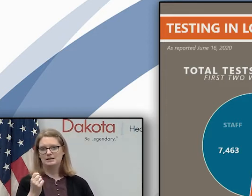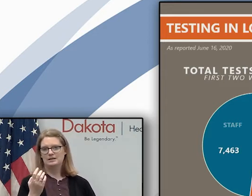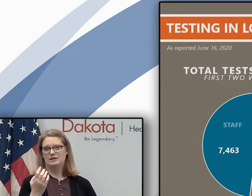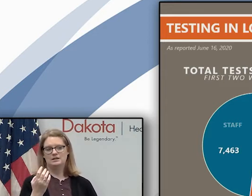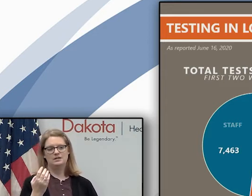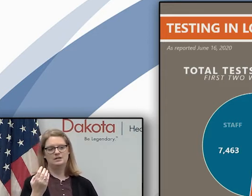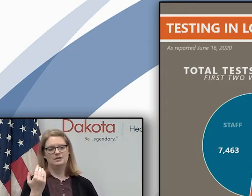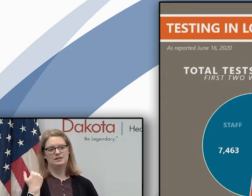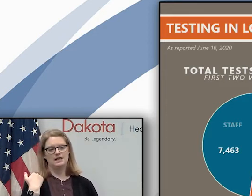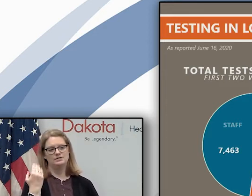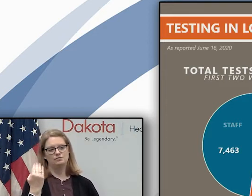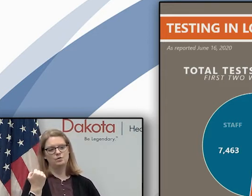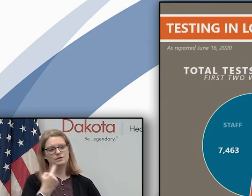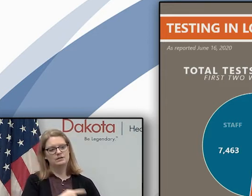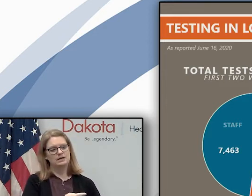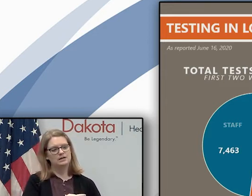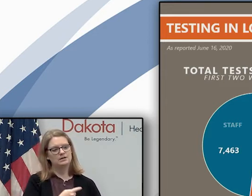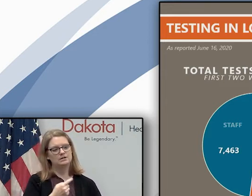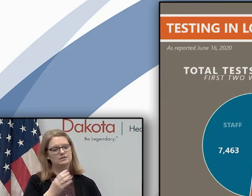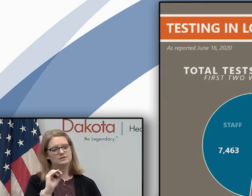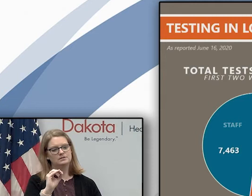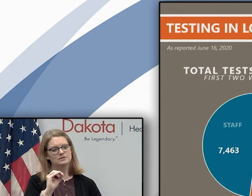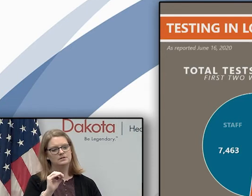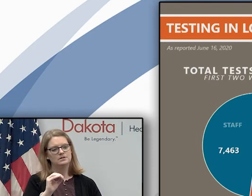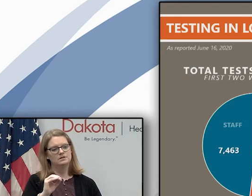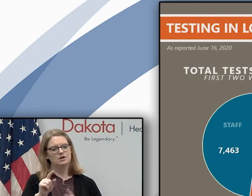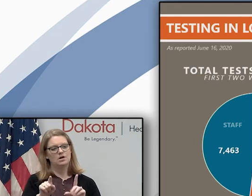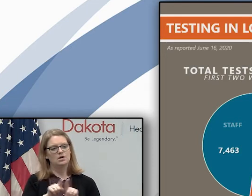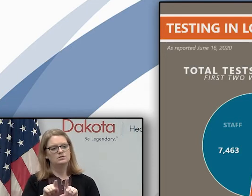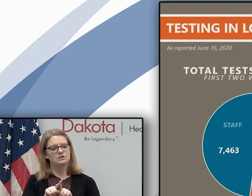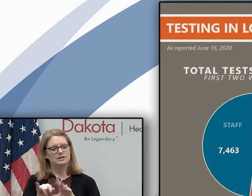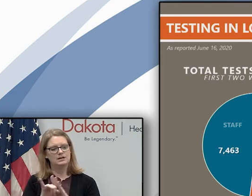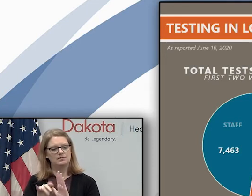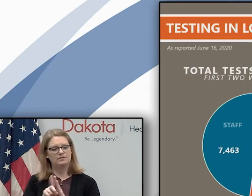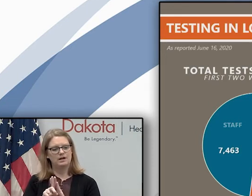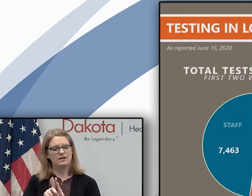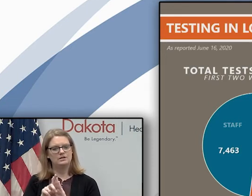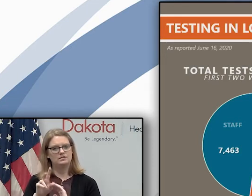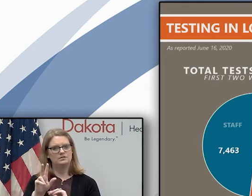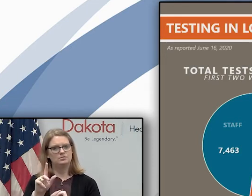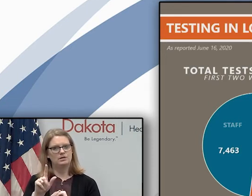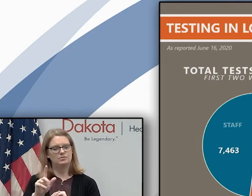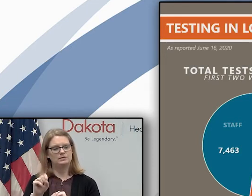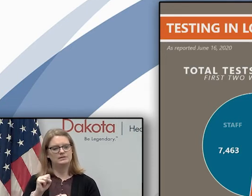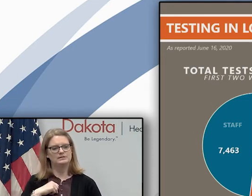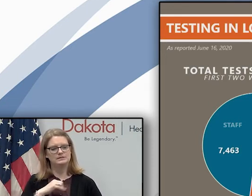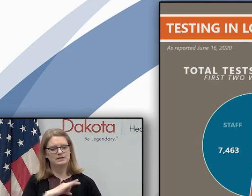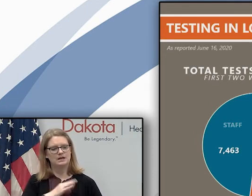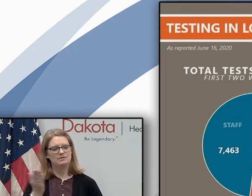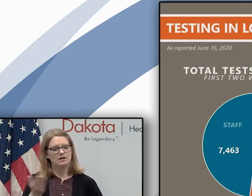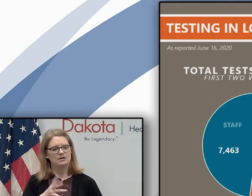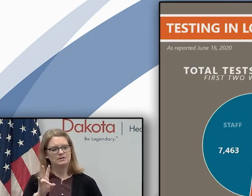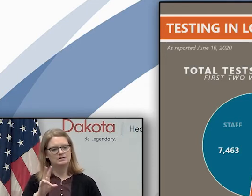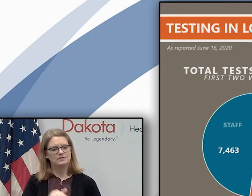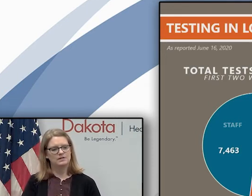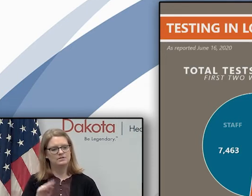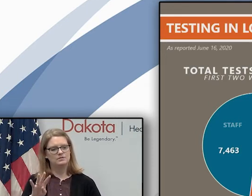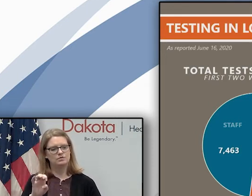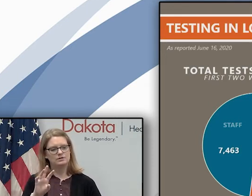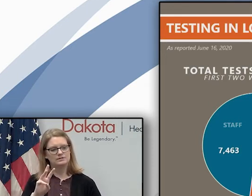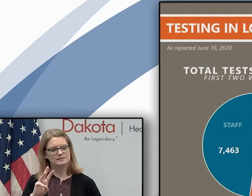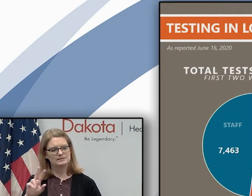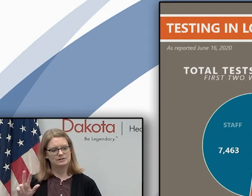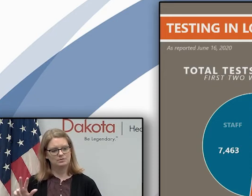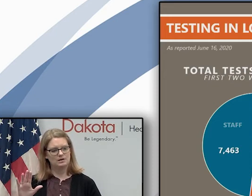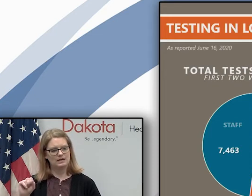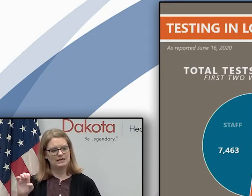but we've also importantly identified 23 staff cases within that out of 7,463 cases. But when